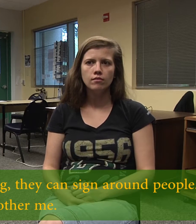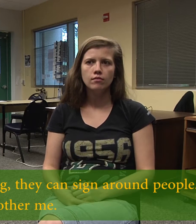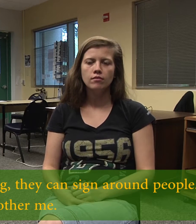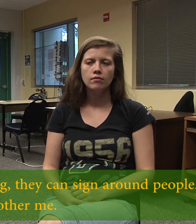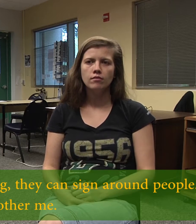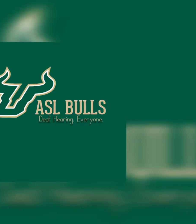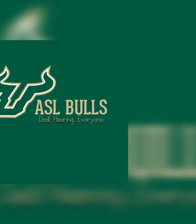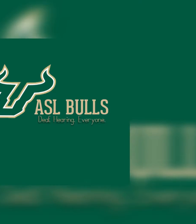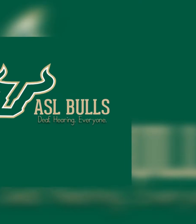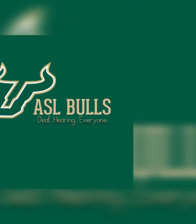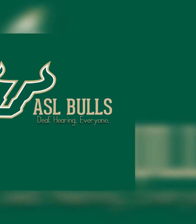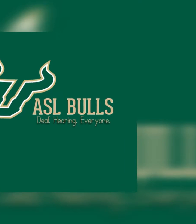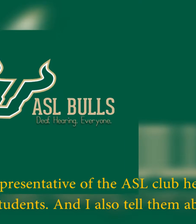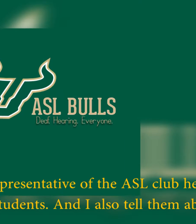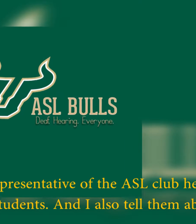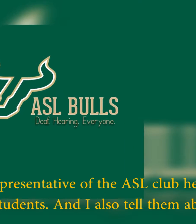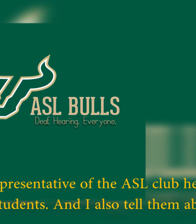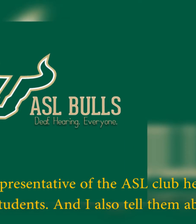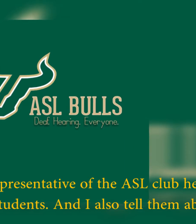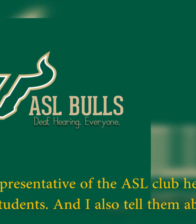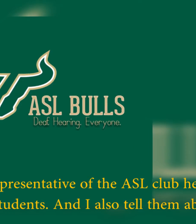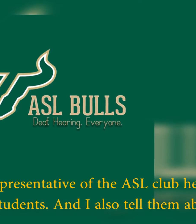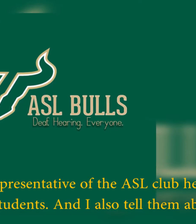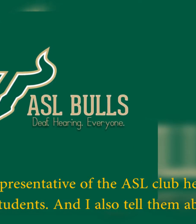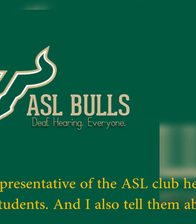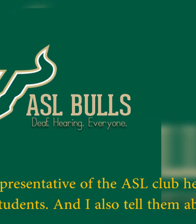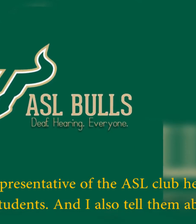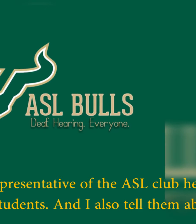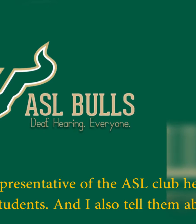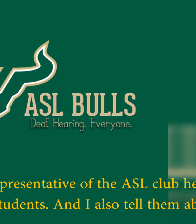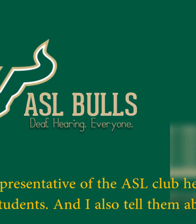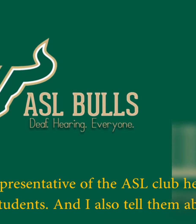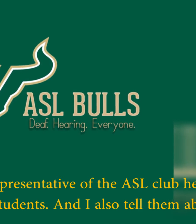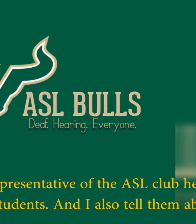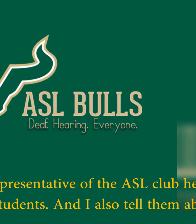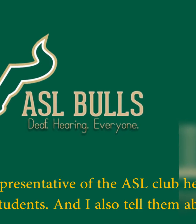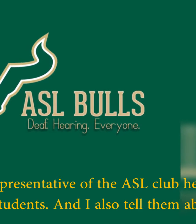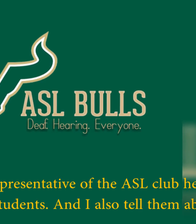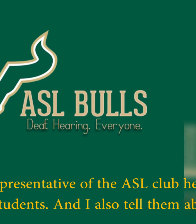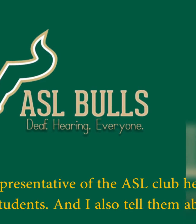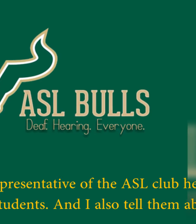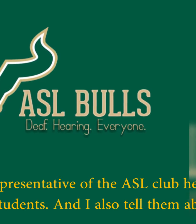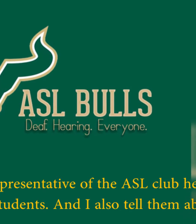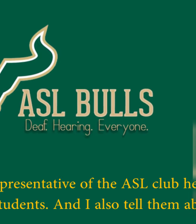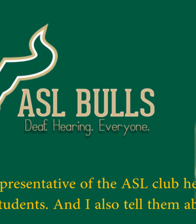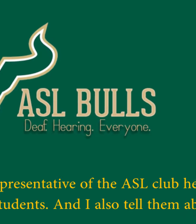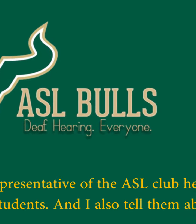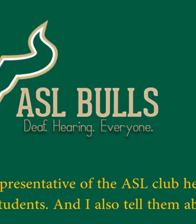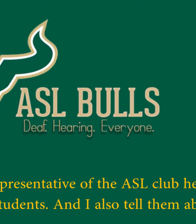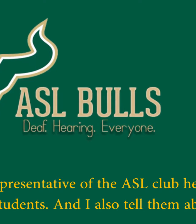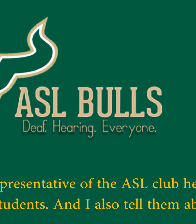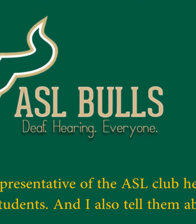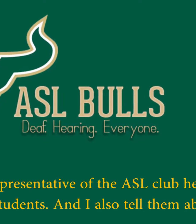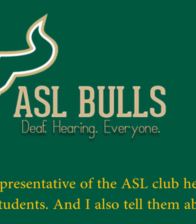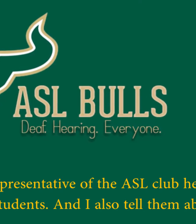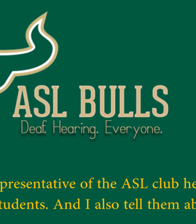a few things that bother me. I am the student representative of the ASL club here at USF. I help other students.